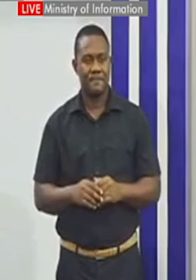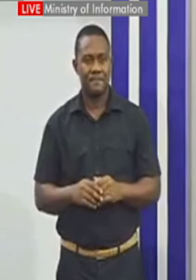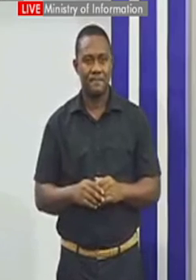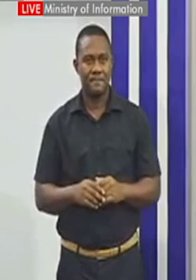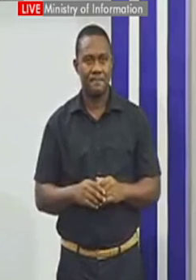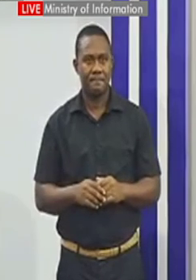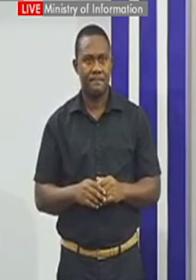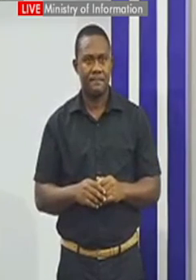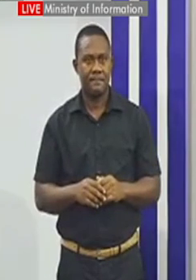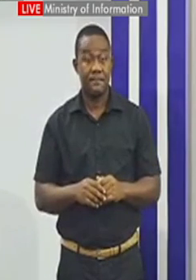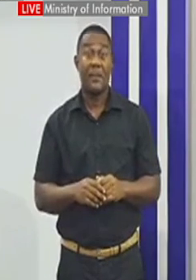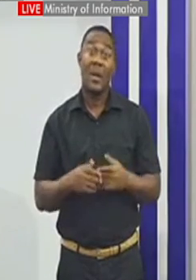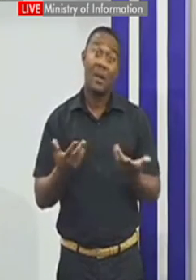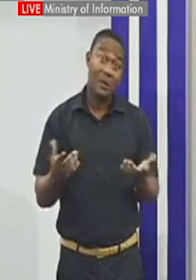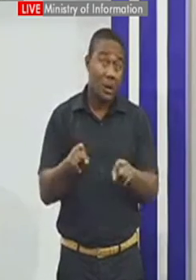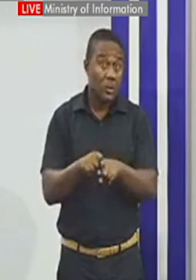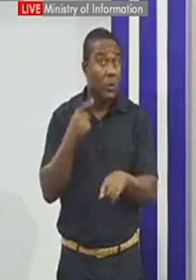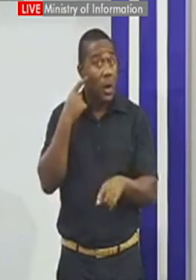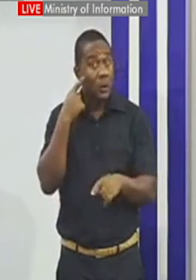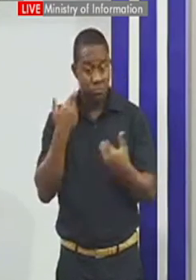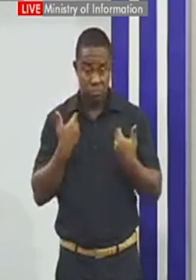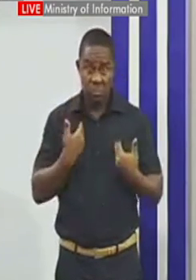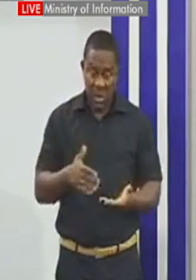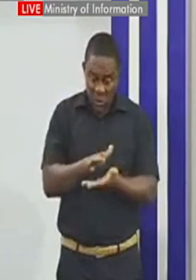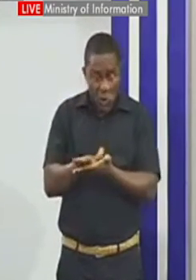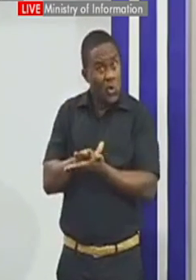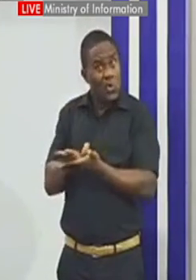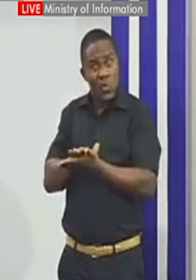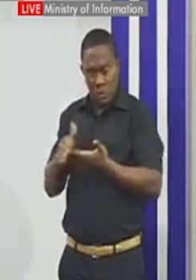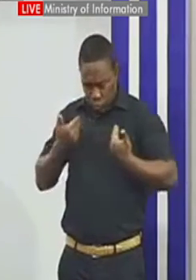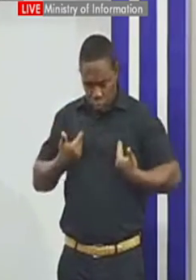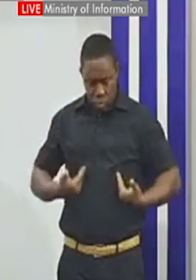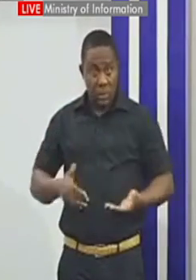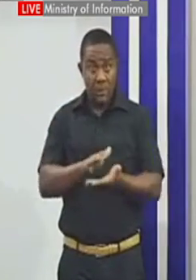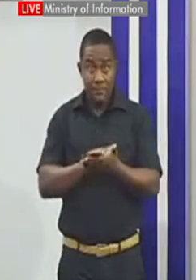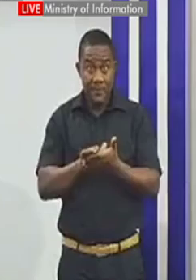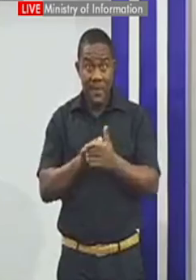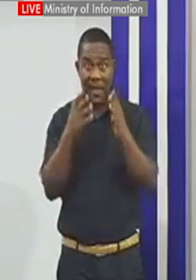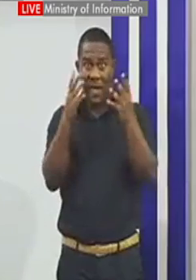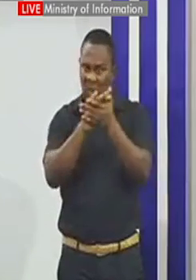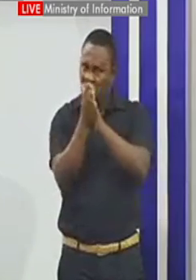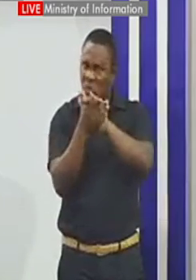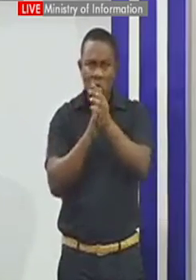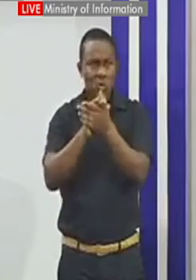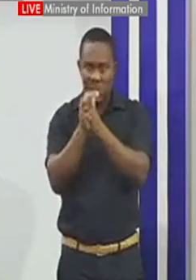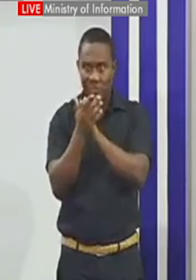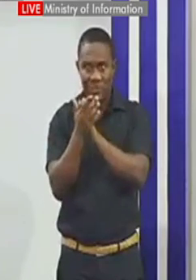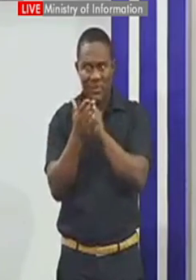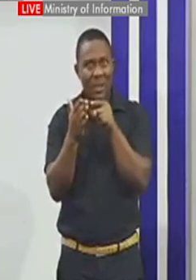They started talking about personal hygiene. When we were in school, they taught us this. Washing hands. It is not a new